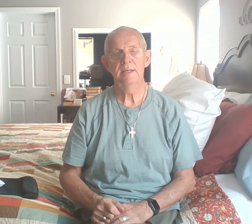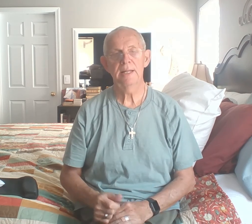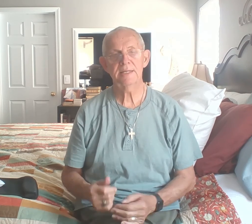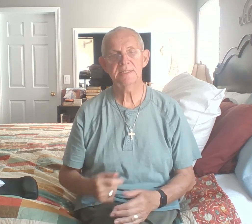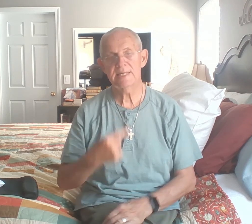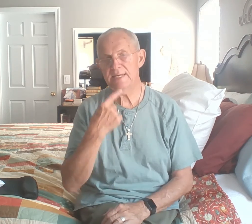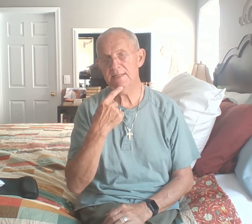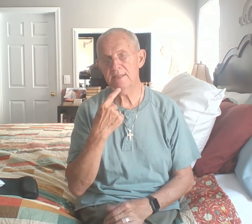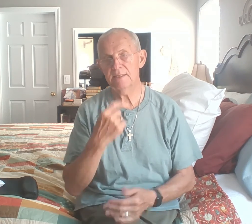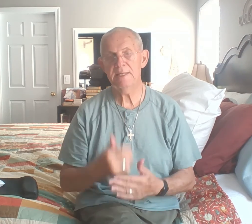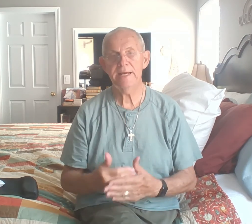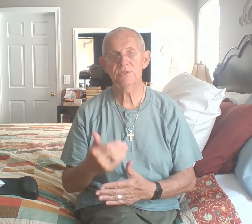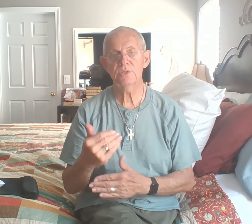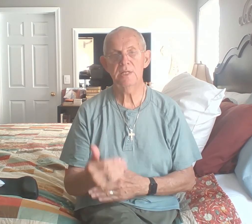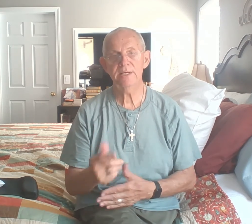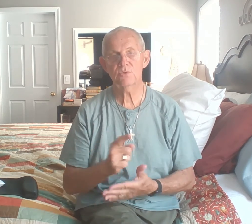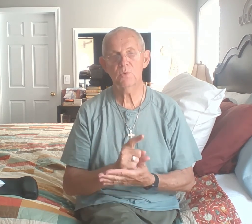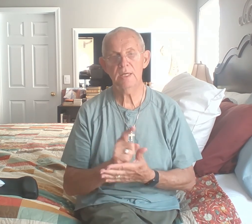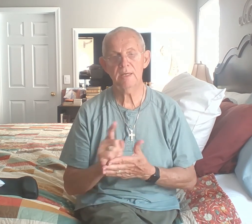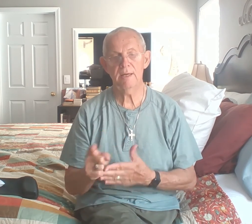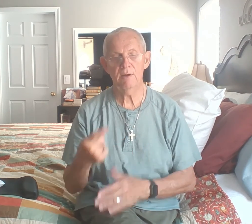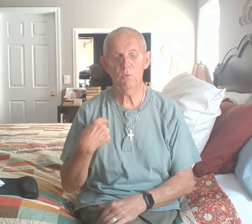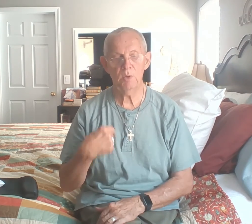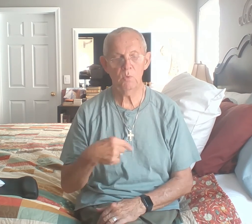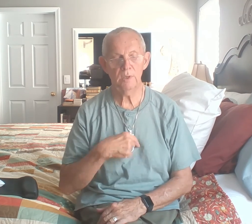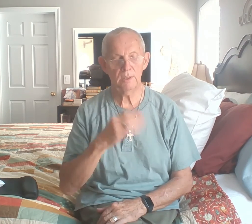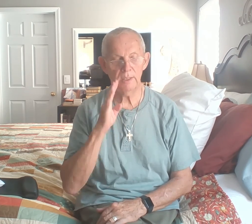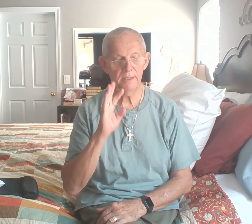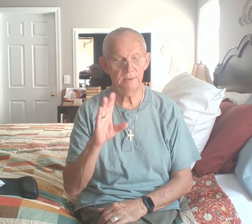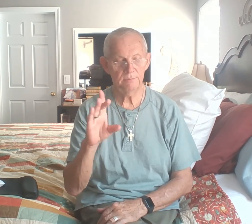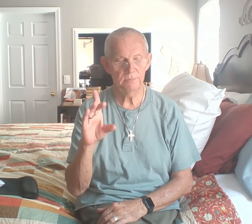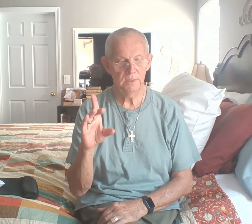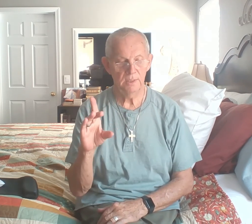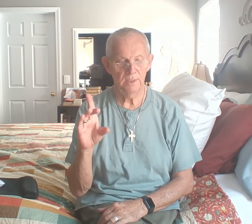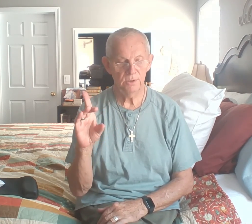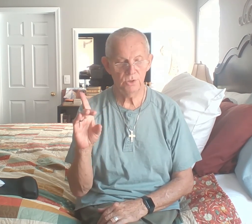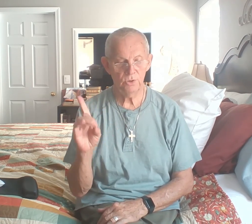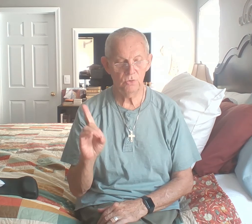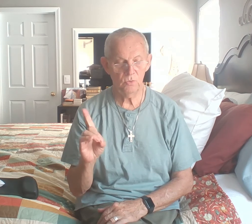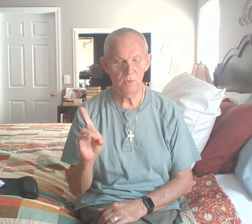I said, next week we will do